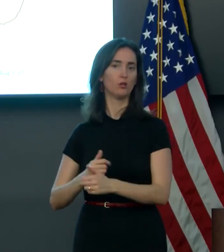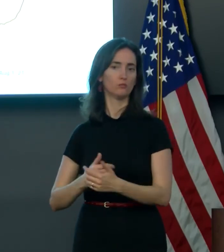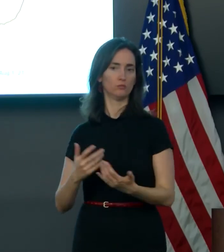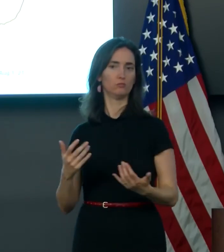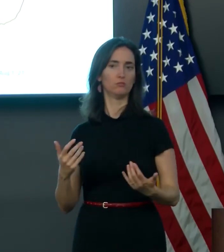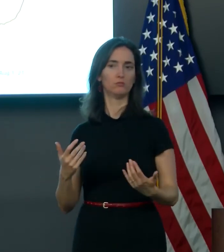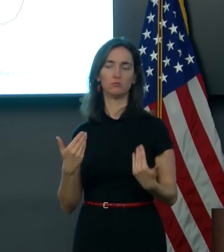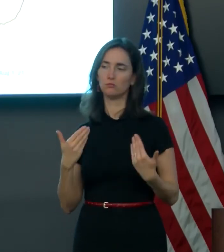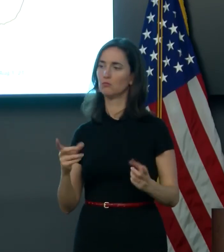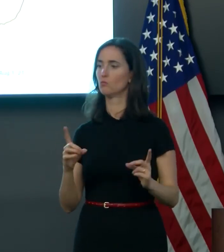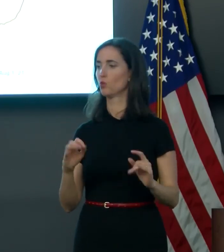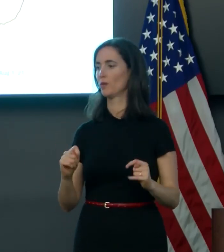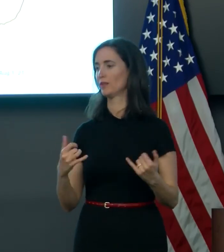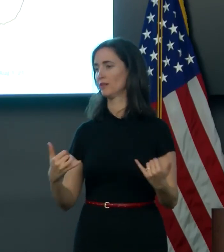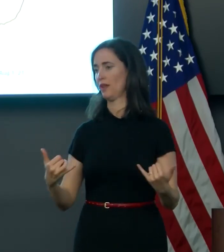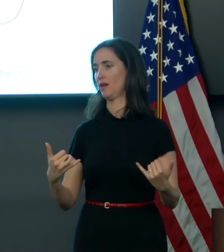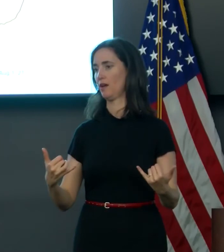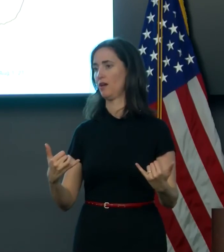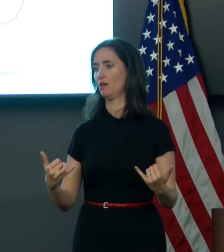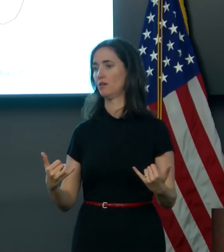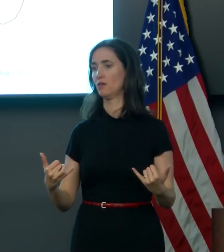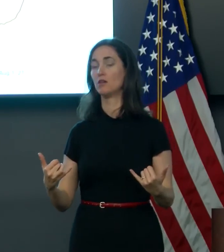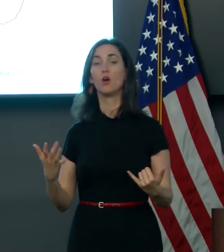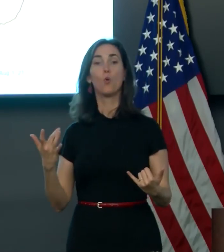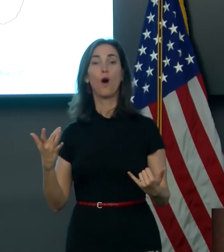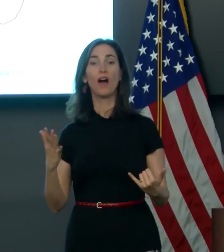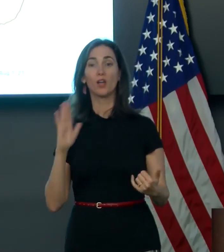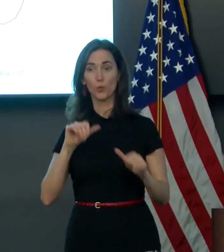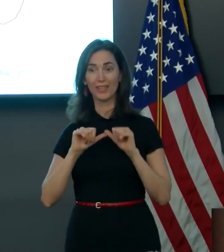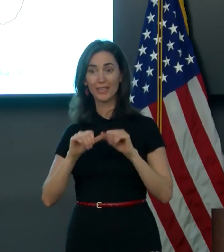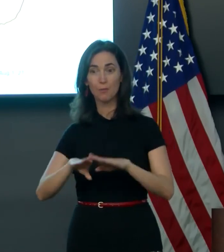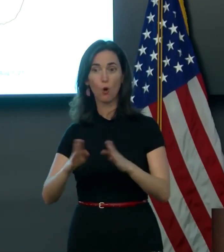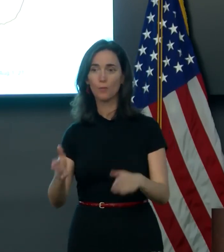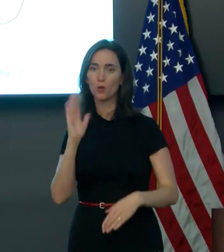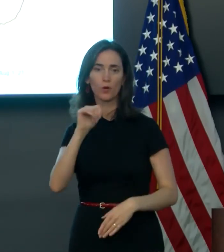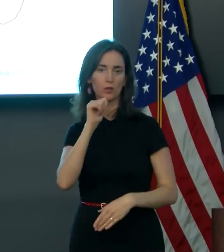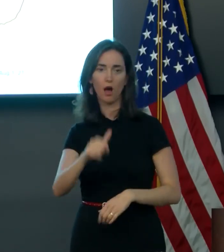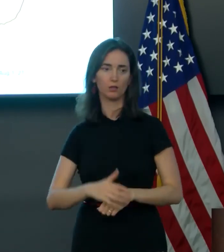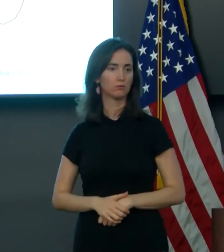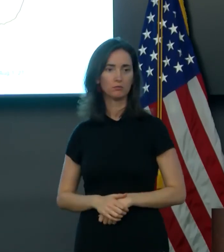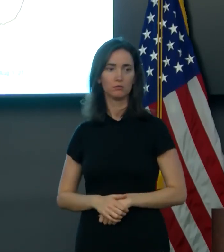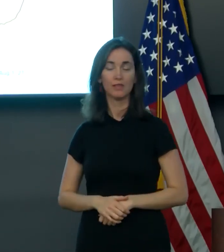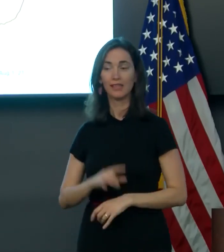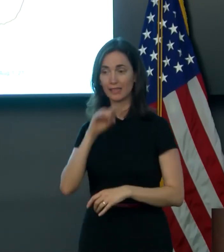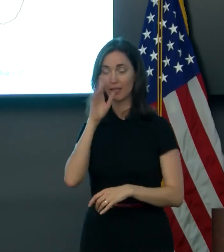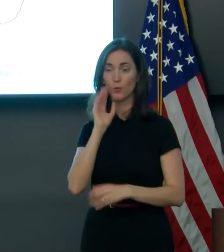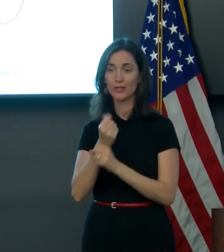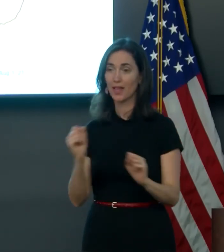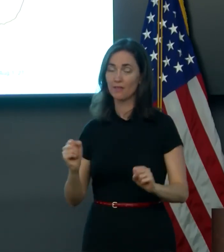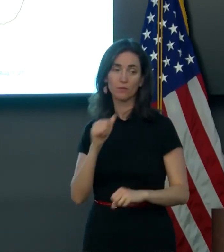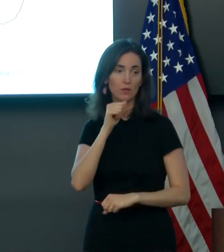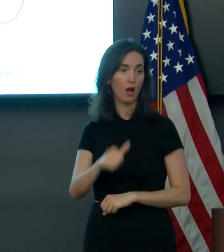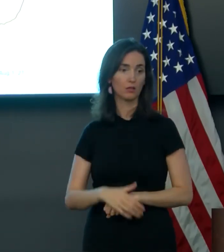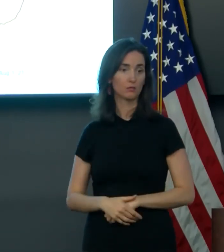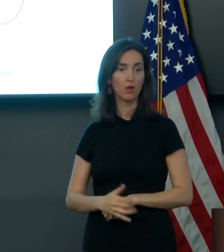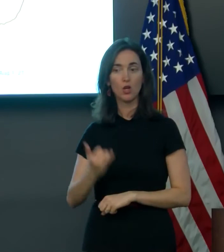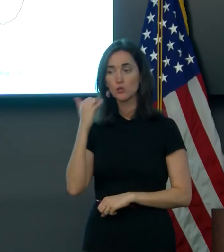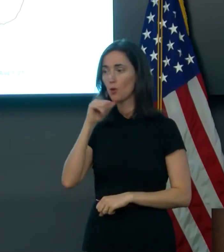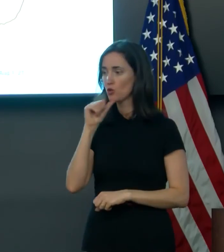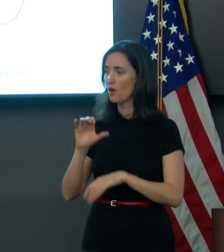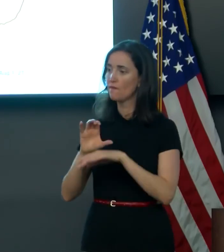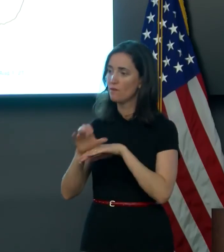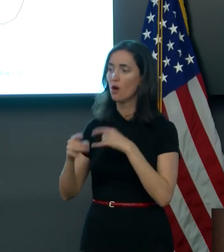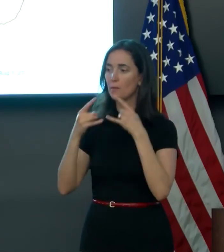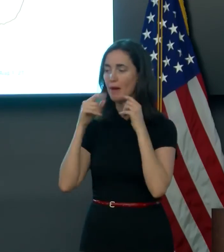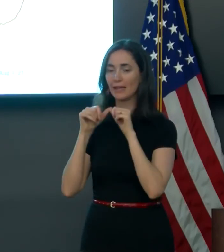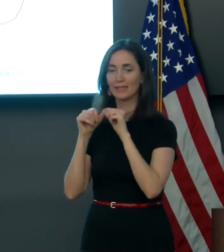immediately, because they're not going to stay open. The kids are not going to be safe if they don't do that. I mean,